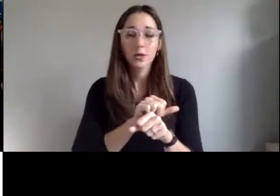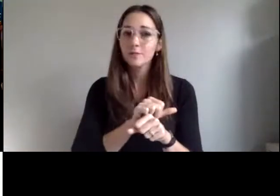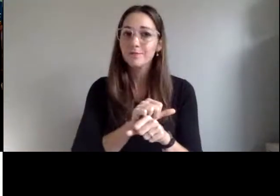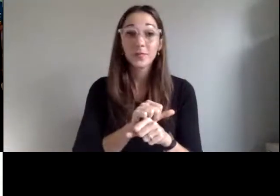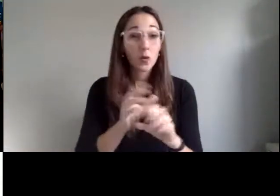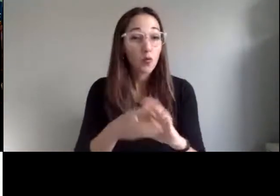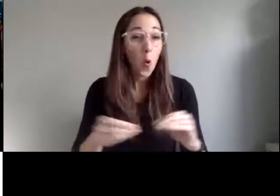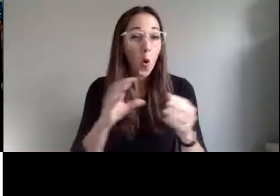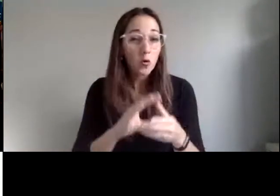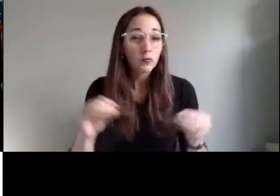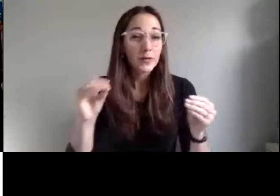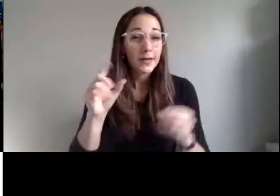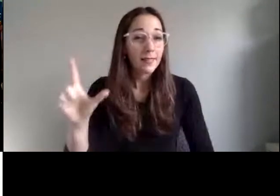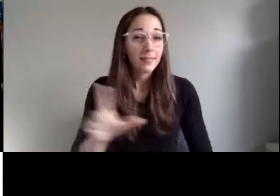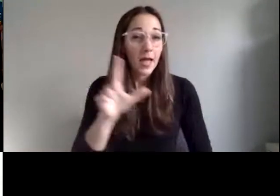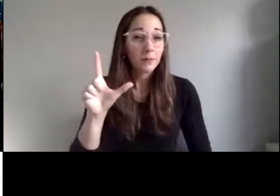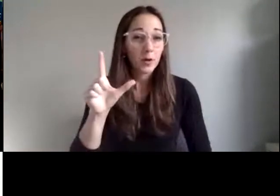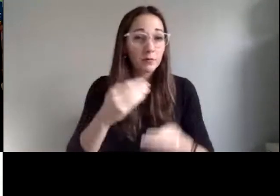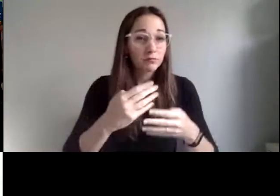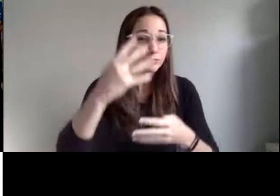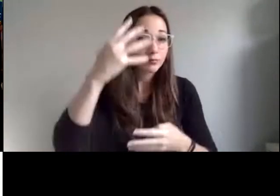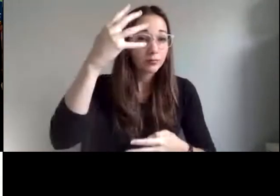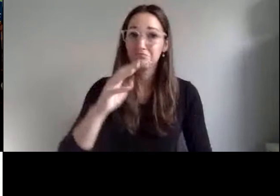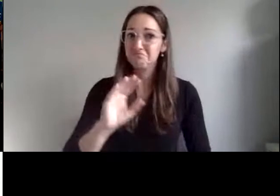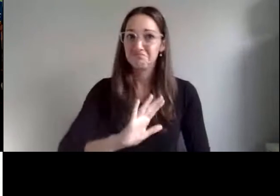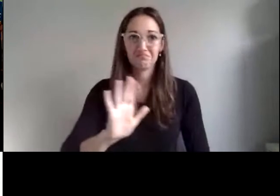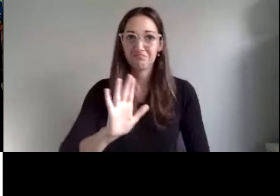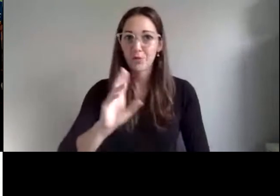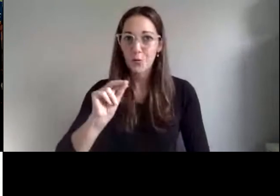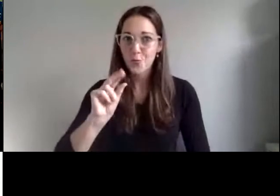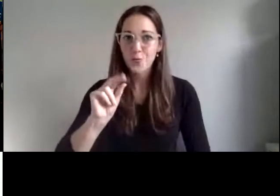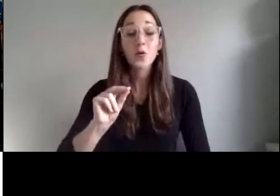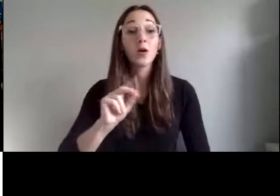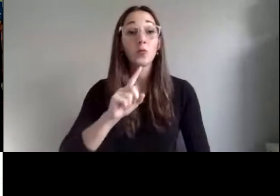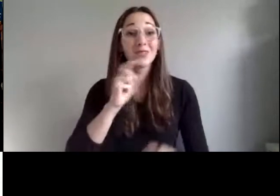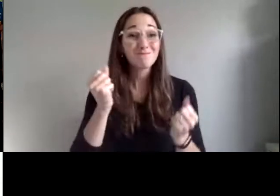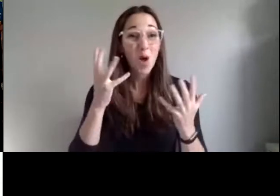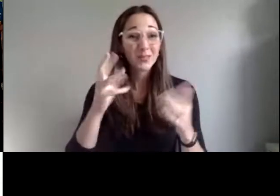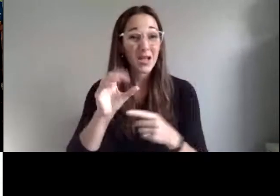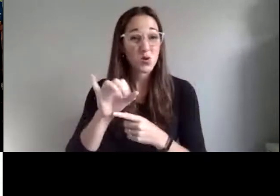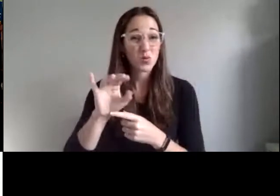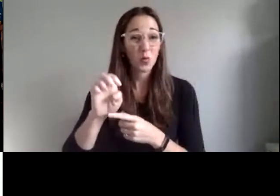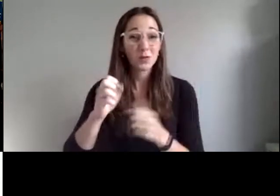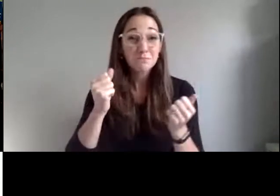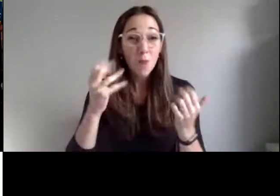it's an open source, multilingual, international, rapid publishing platform for the deaf, it can be used for a lot of